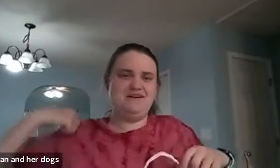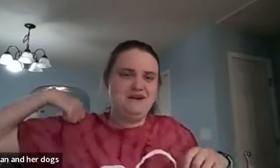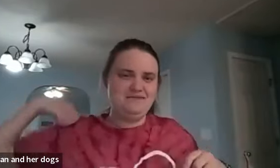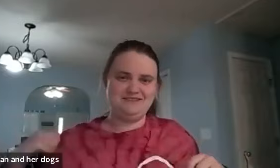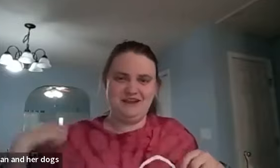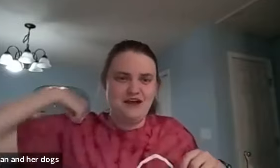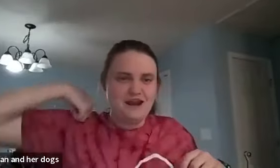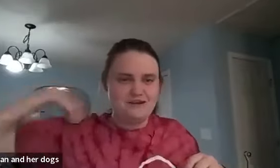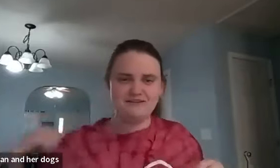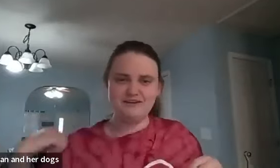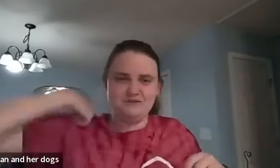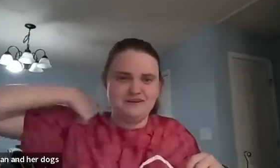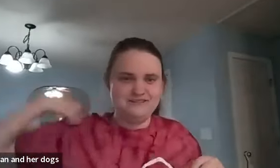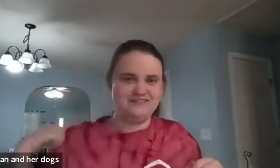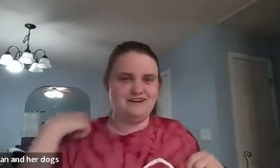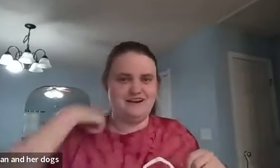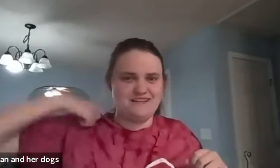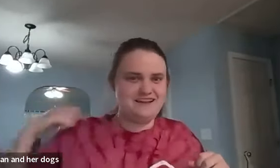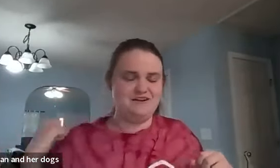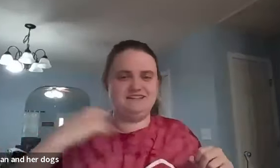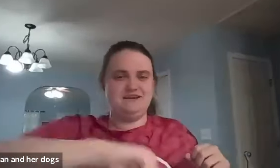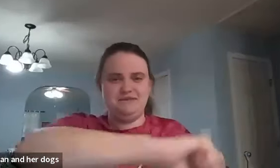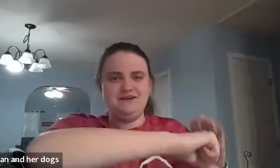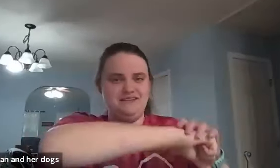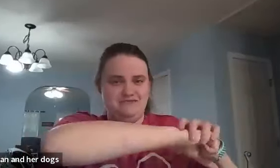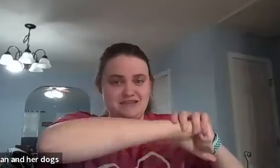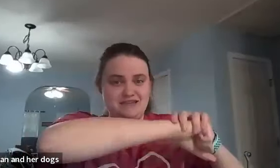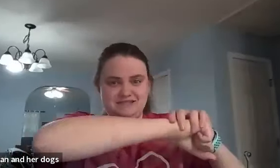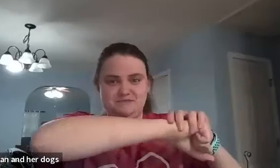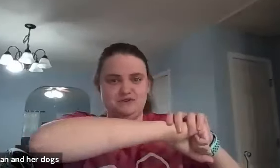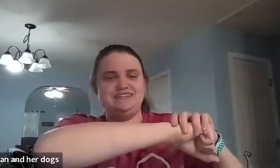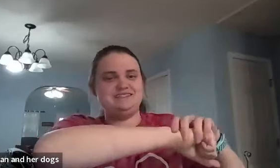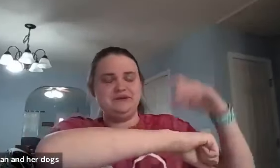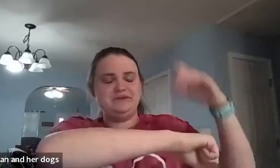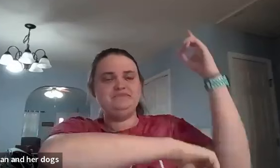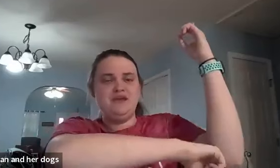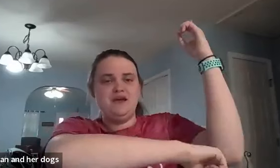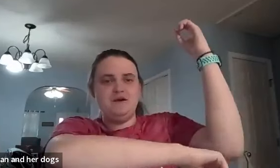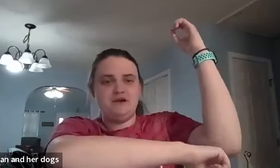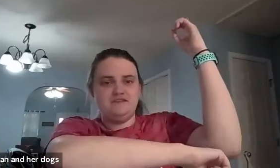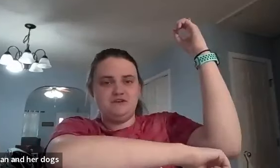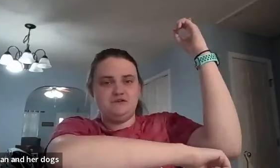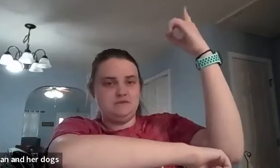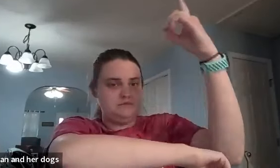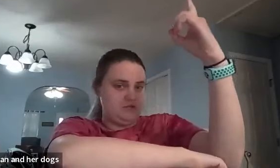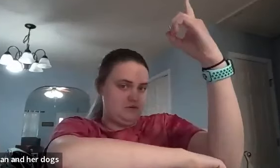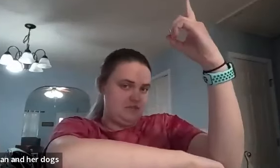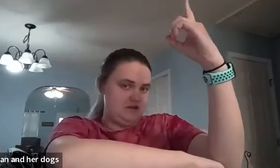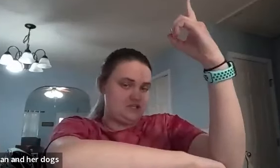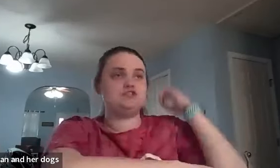arm, I thought I would have a little more muscles in there after signing all day, but apparently this motion's getting to me. But if you keep, but you want to make sure if you're just